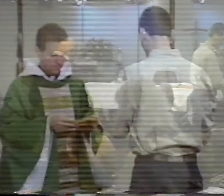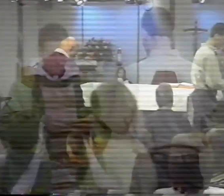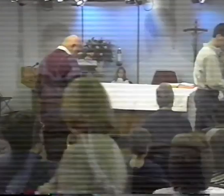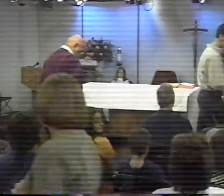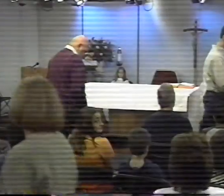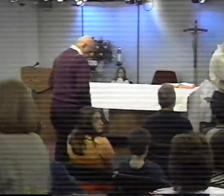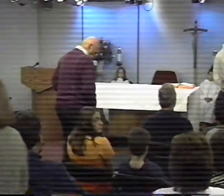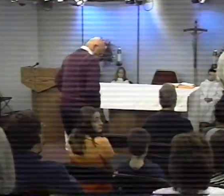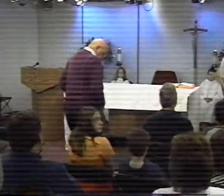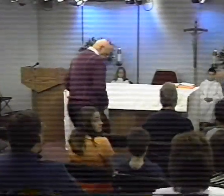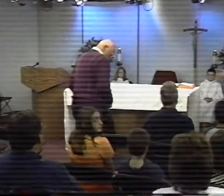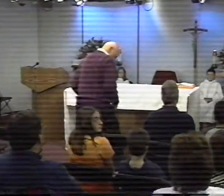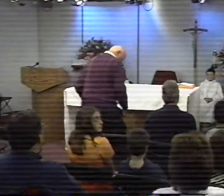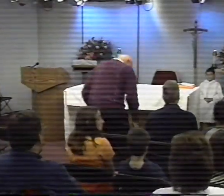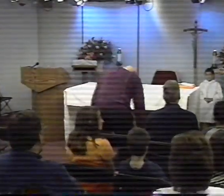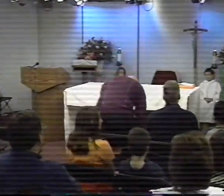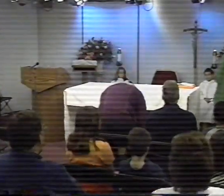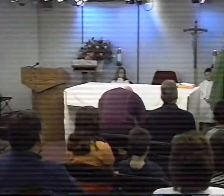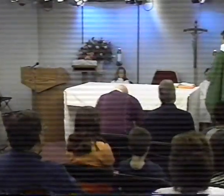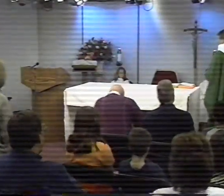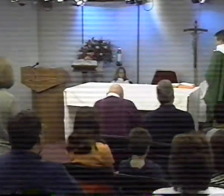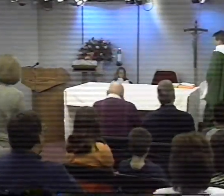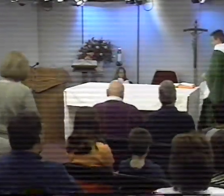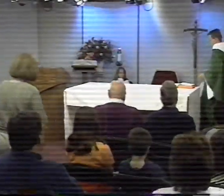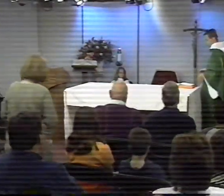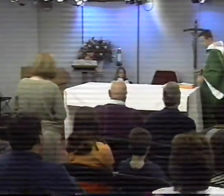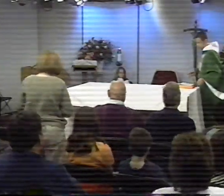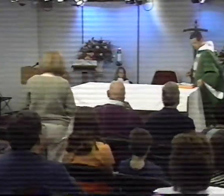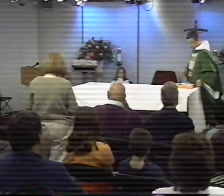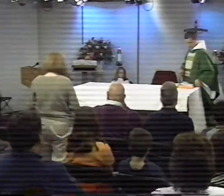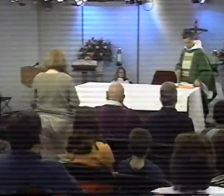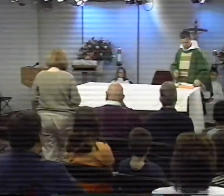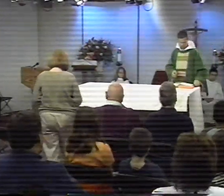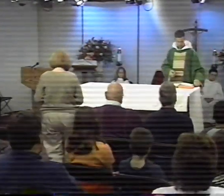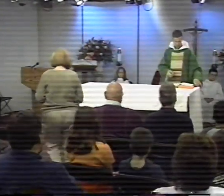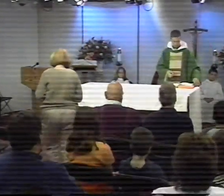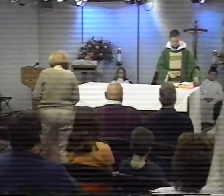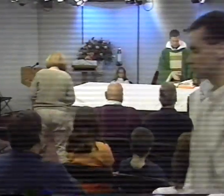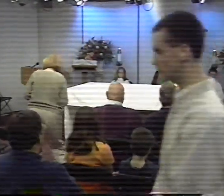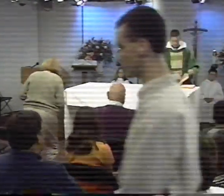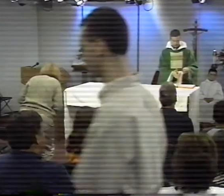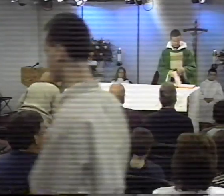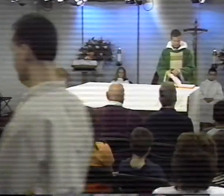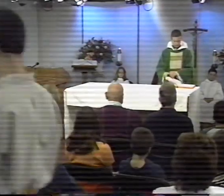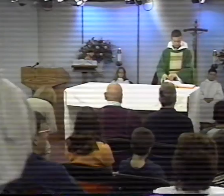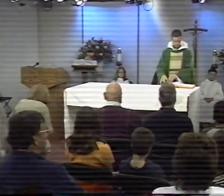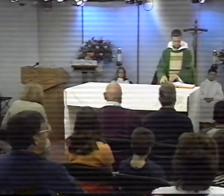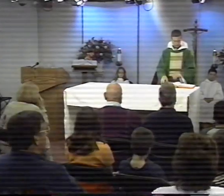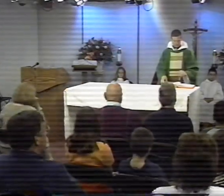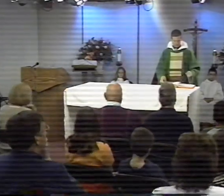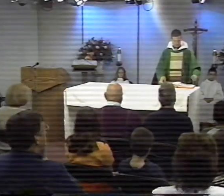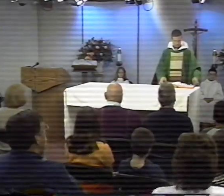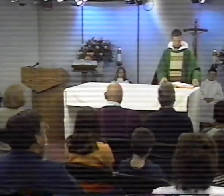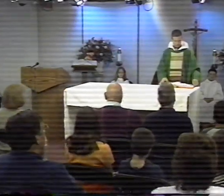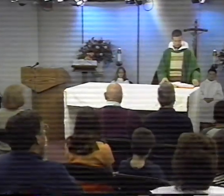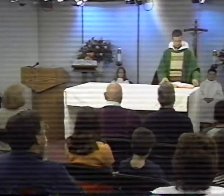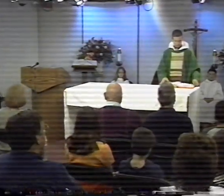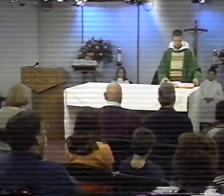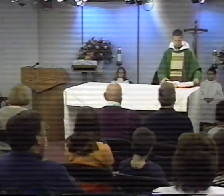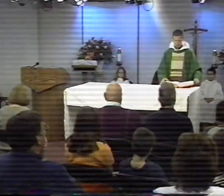and sad. I found in him a resting